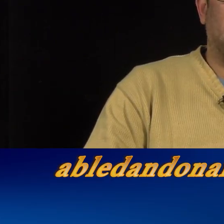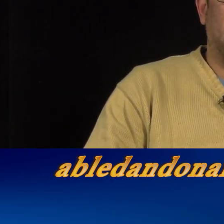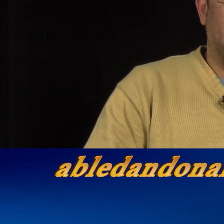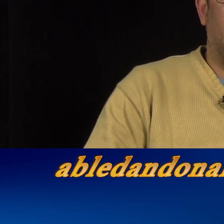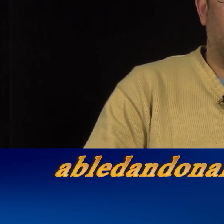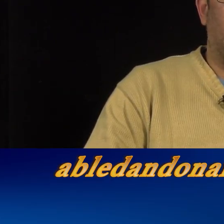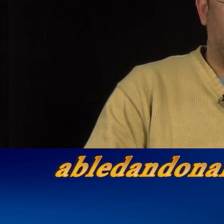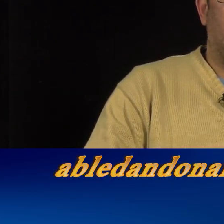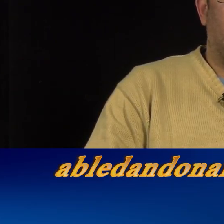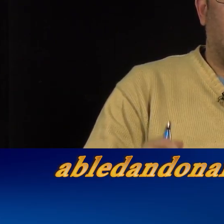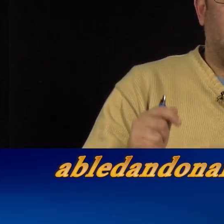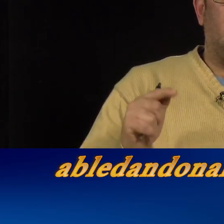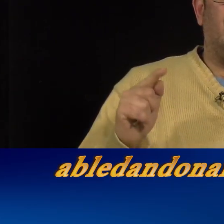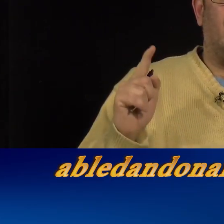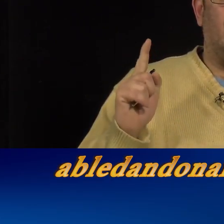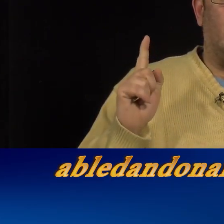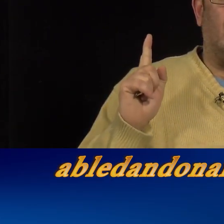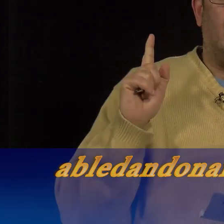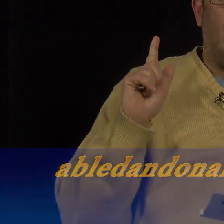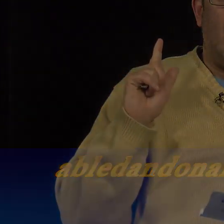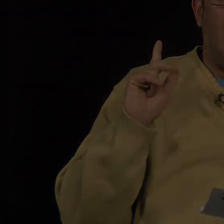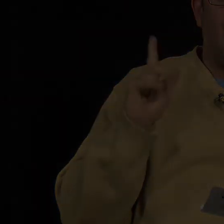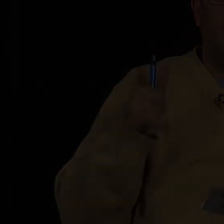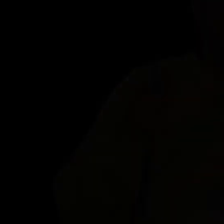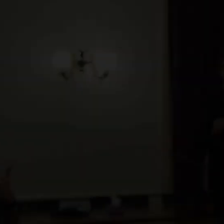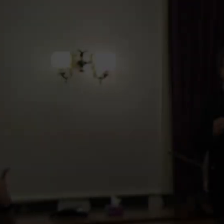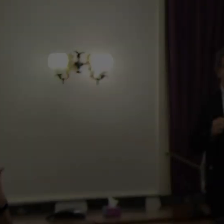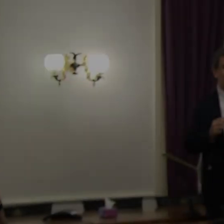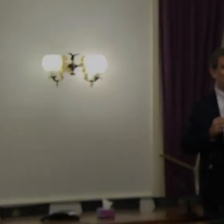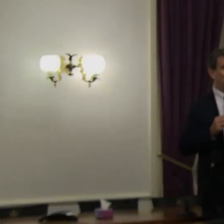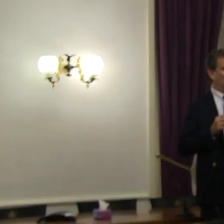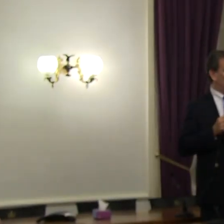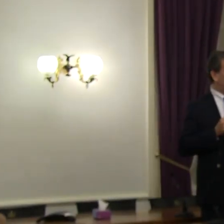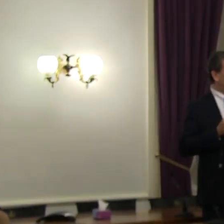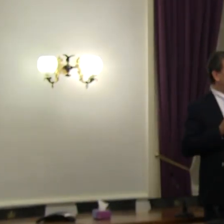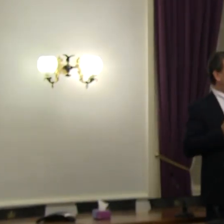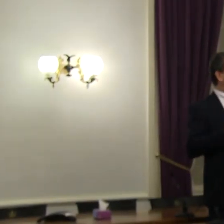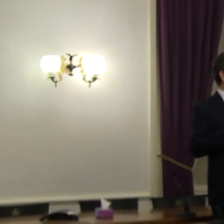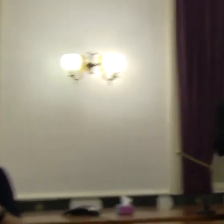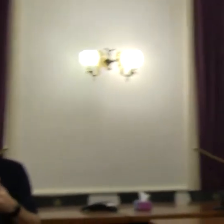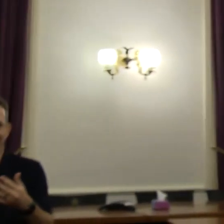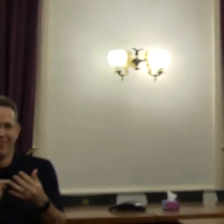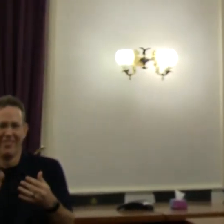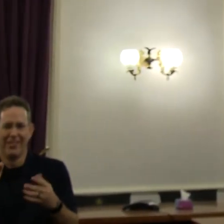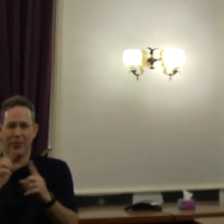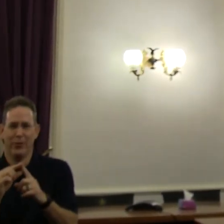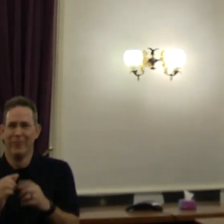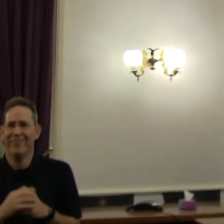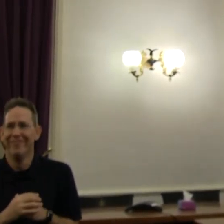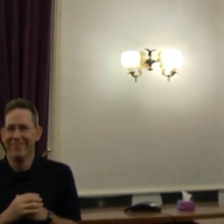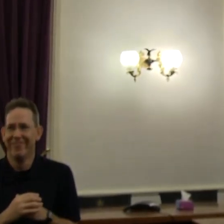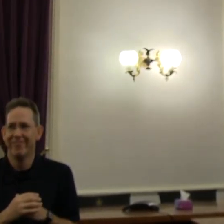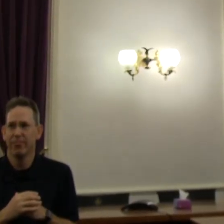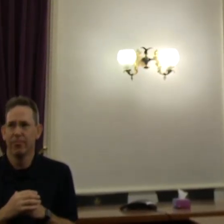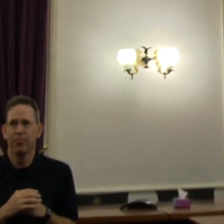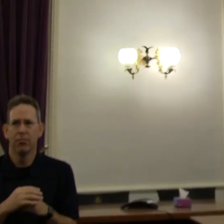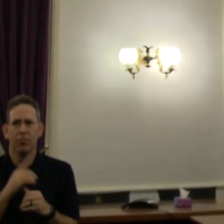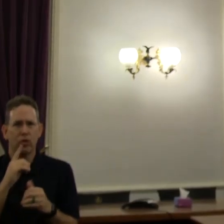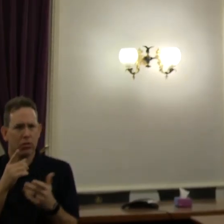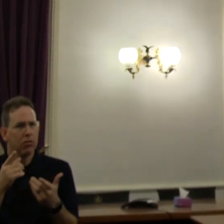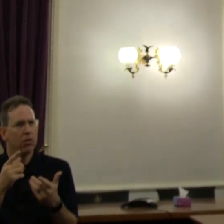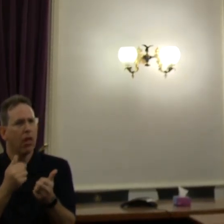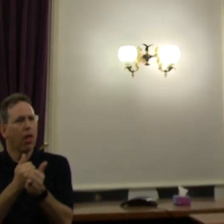with the Green Mountain Self-Advocates and how to practice, how do people with special needs practice their